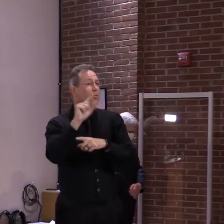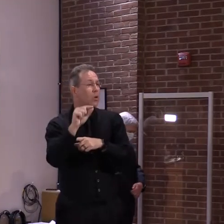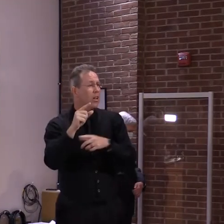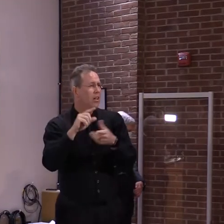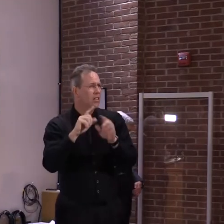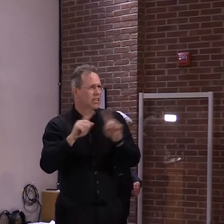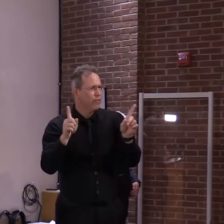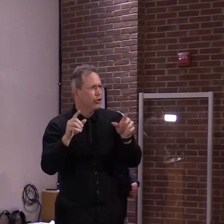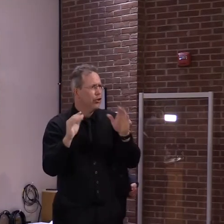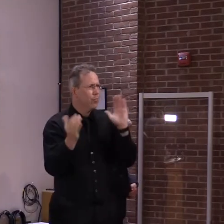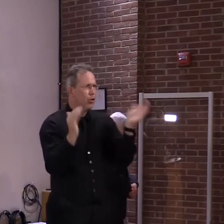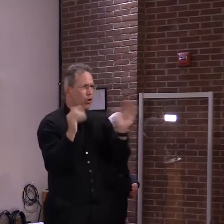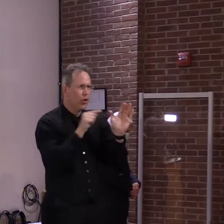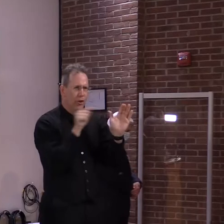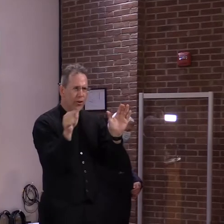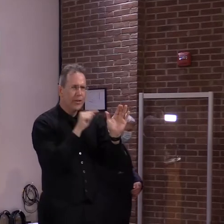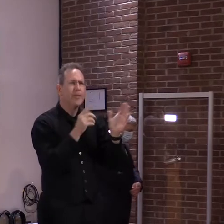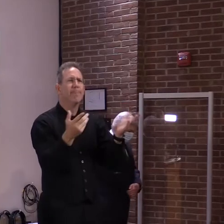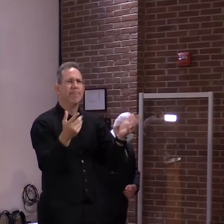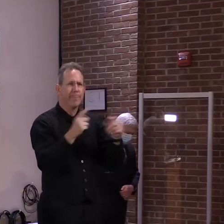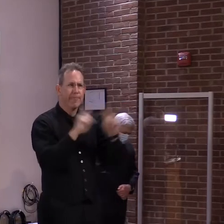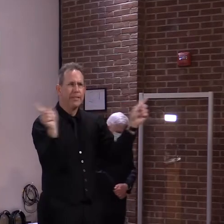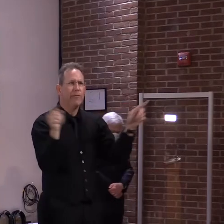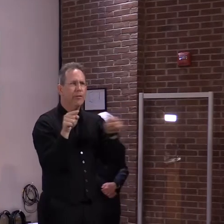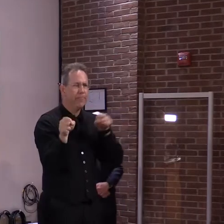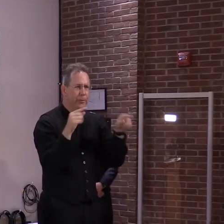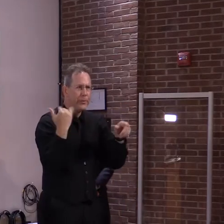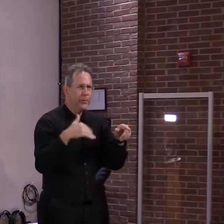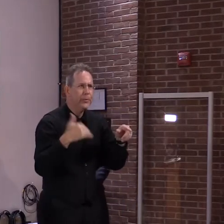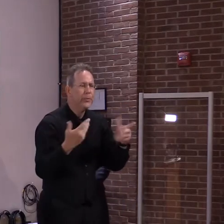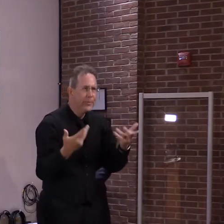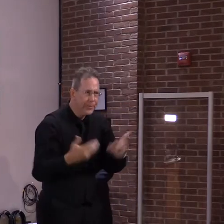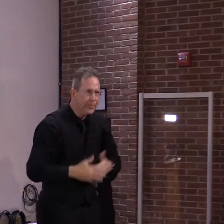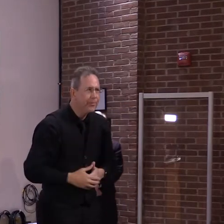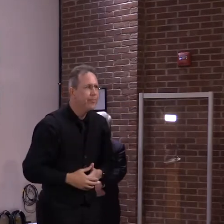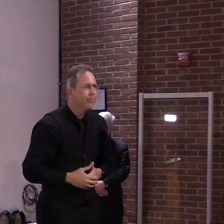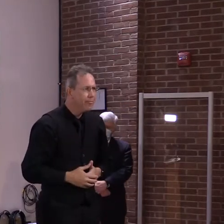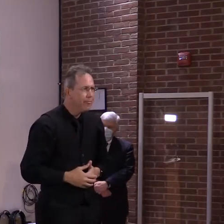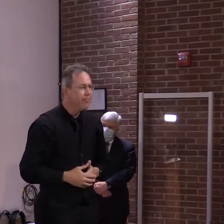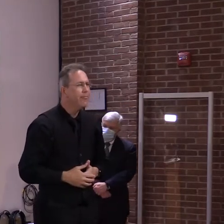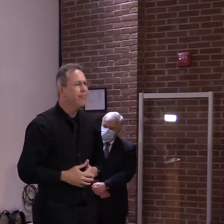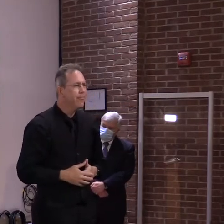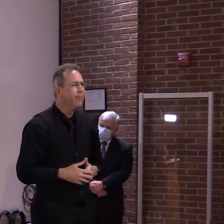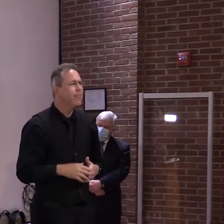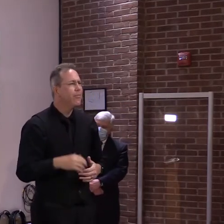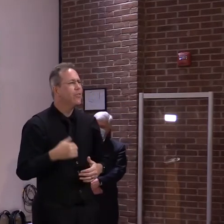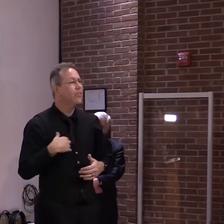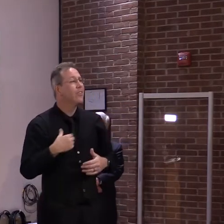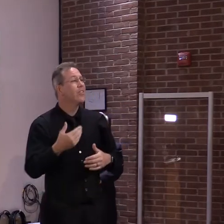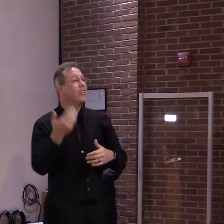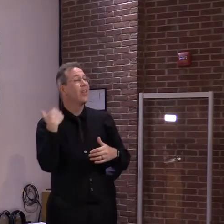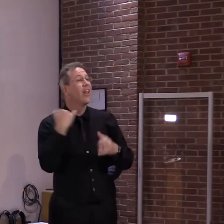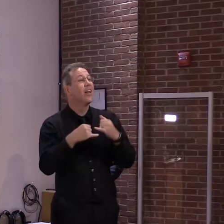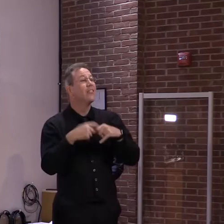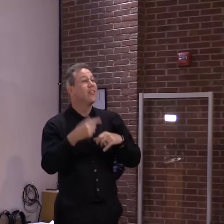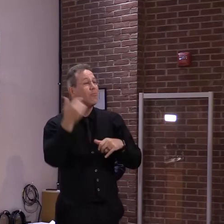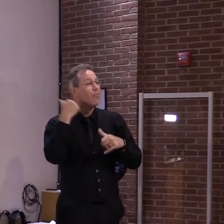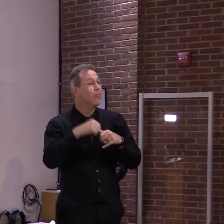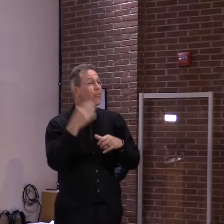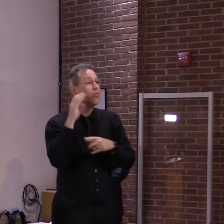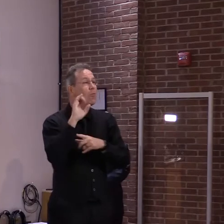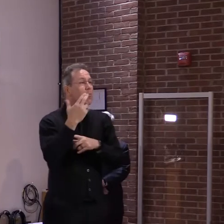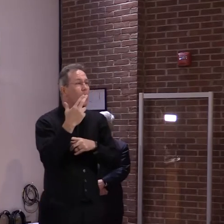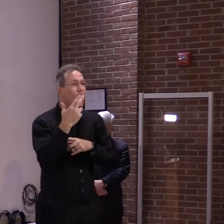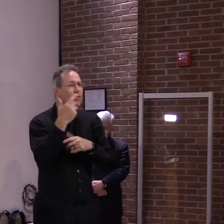the strategies. So we knew that household gatherings were an issue. We knew that travel could be an issue, so obviously